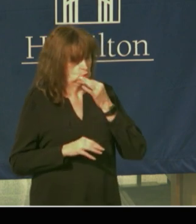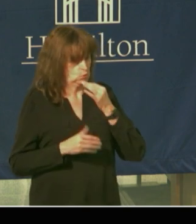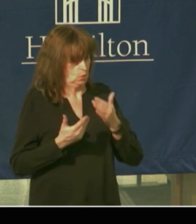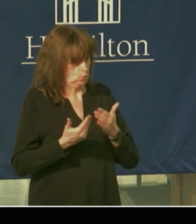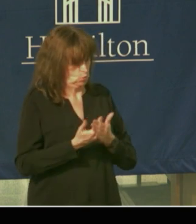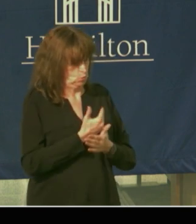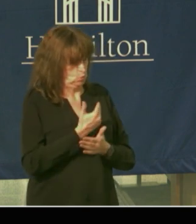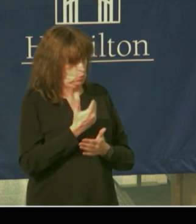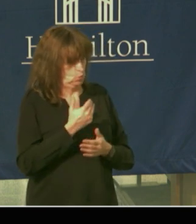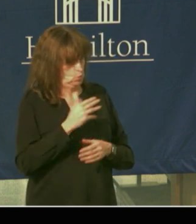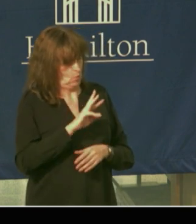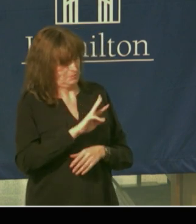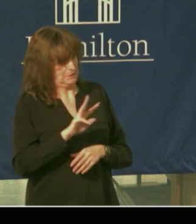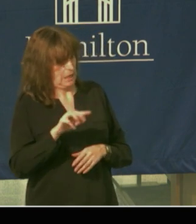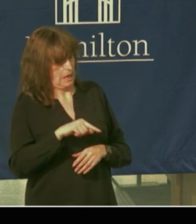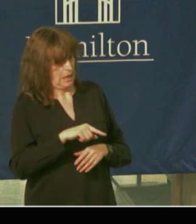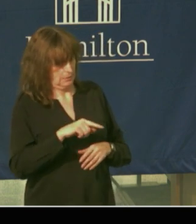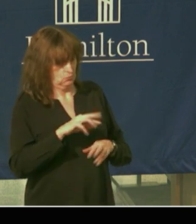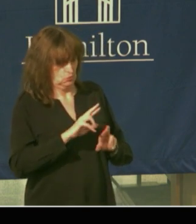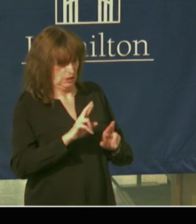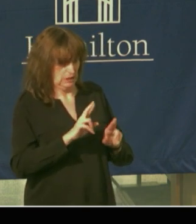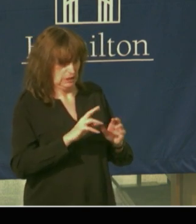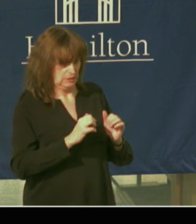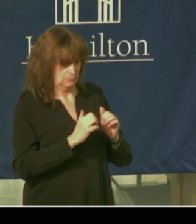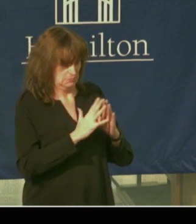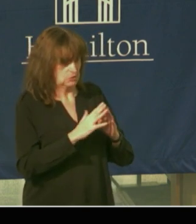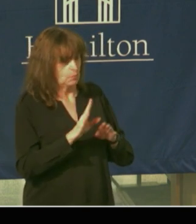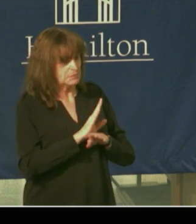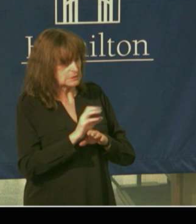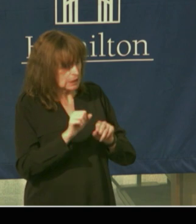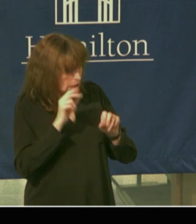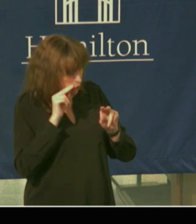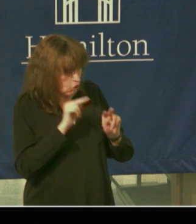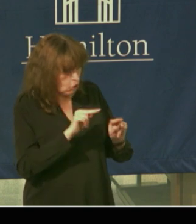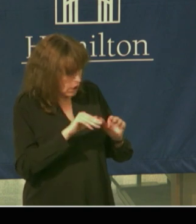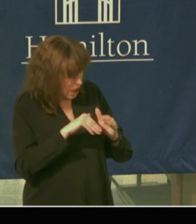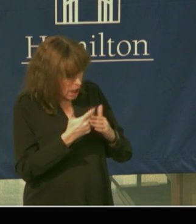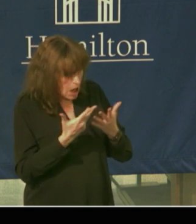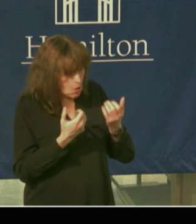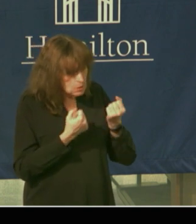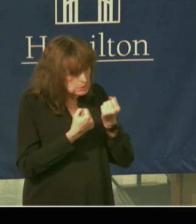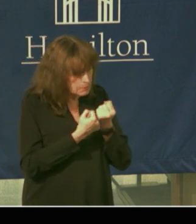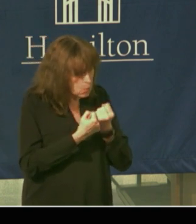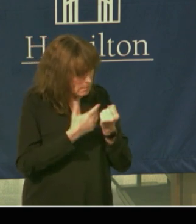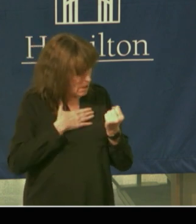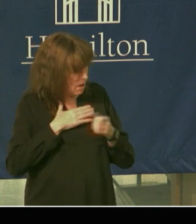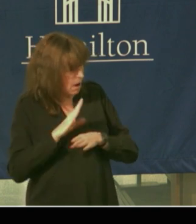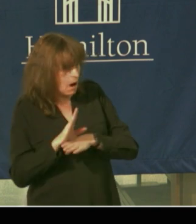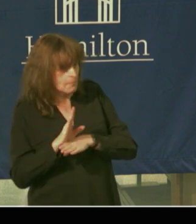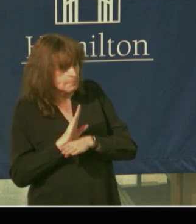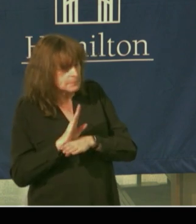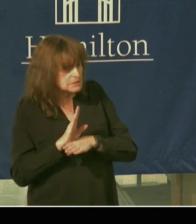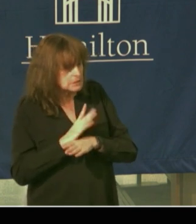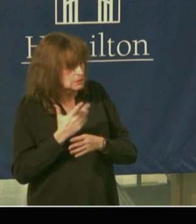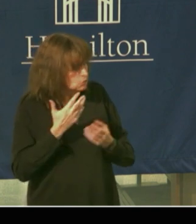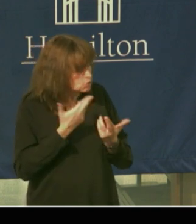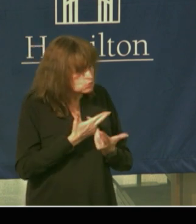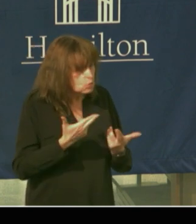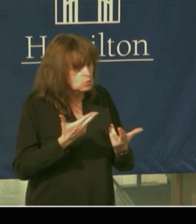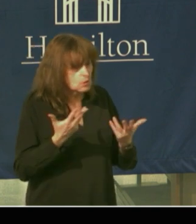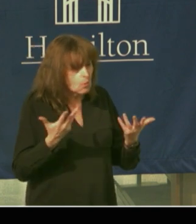support the local economy. So stay tuned for that. And you know, very dramatic announcement from the federal government this morning,